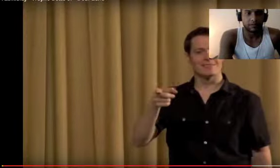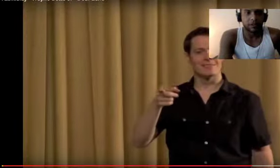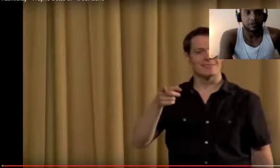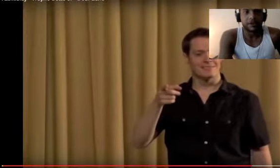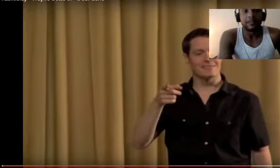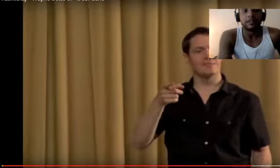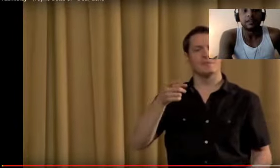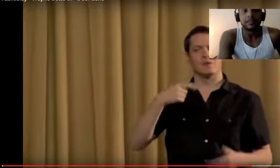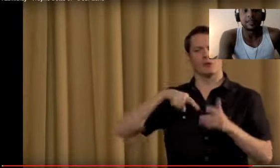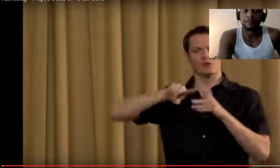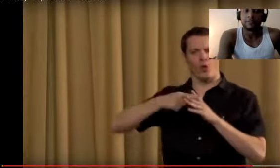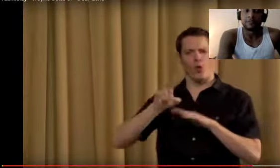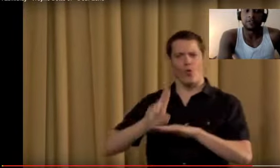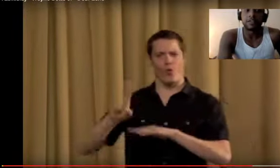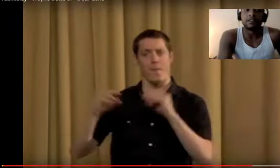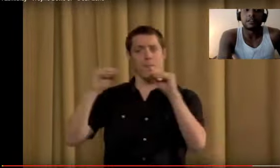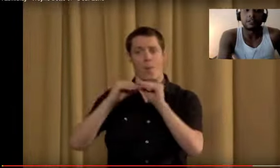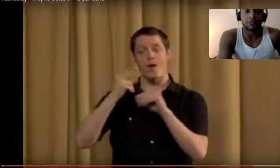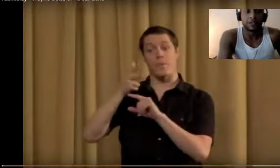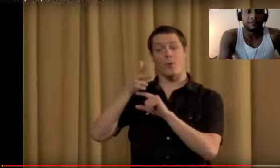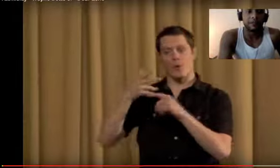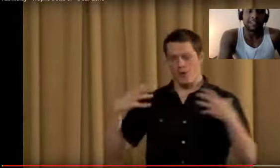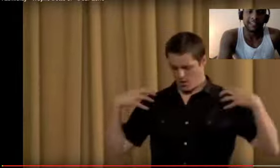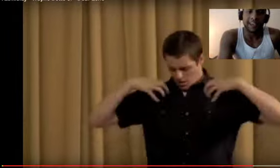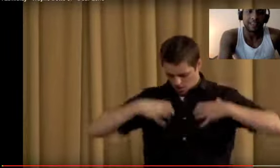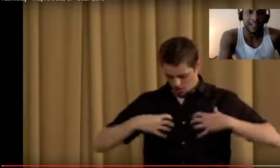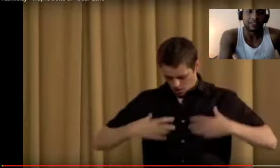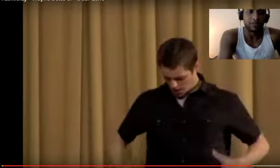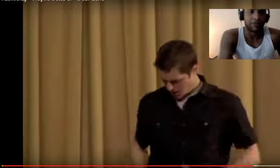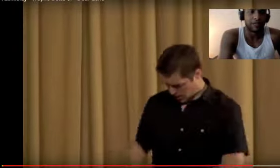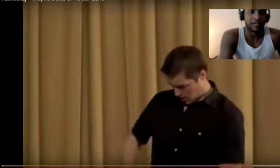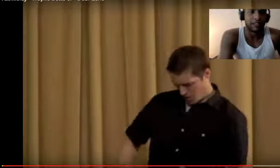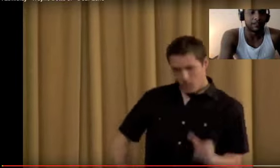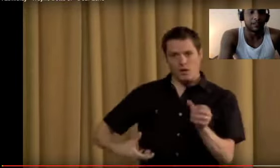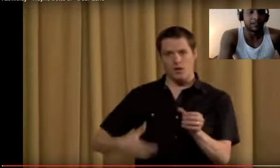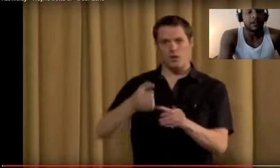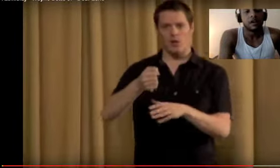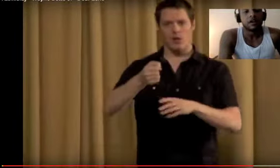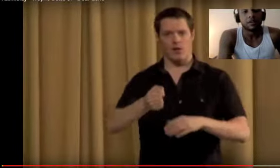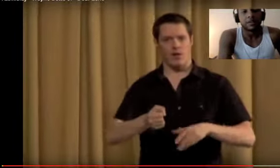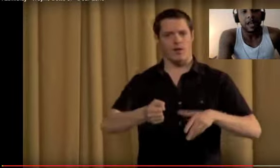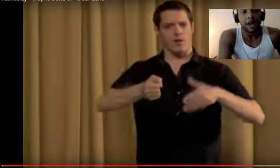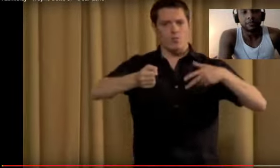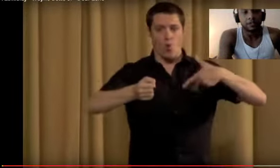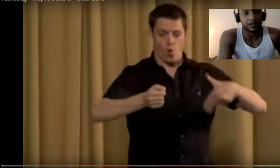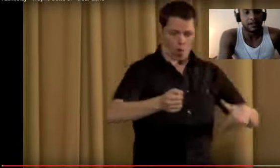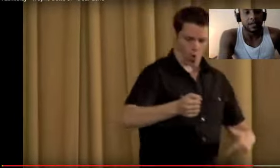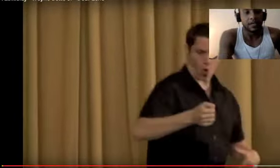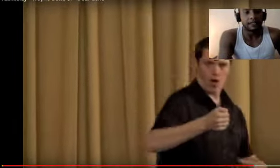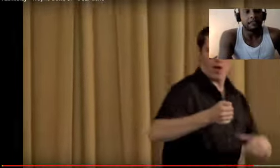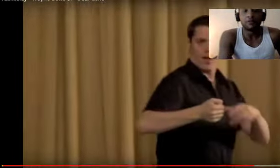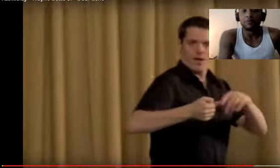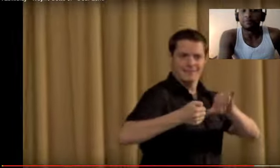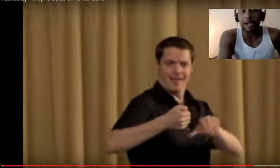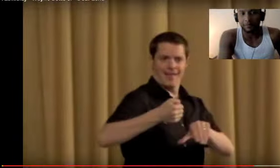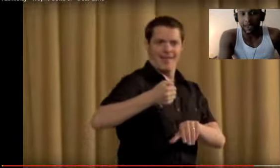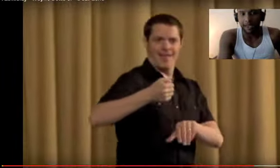So I can look at that and feel, I can look at the screen and feel like, yeah, that's the world that I live in. Something that helps us is this little backpack